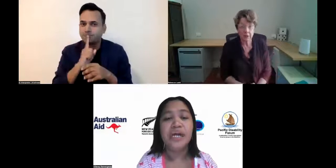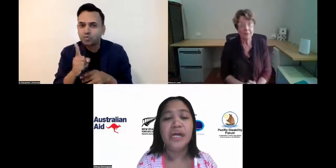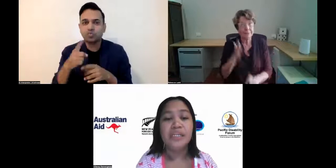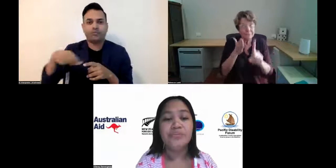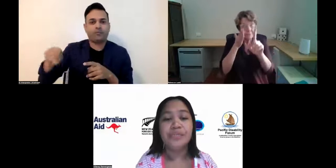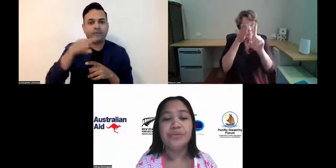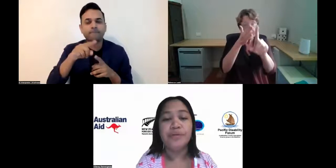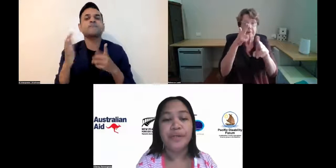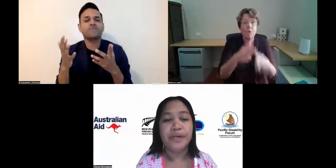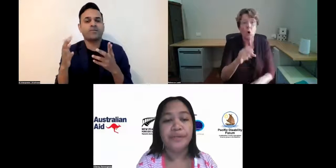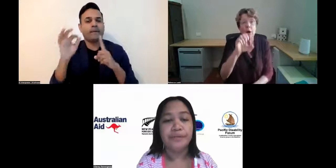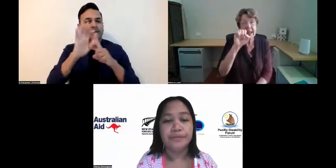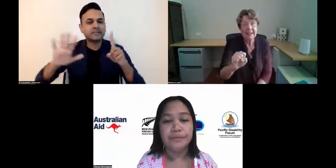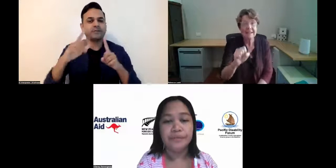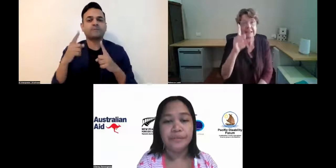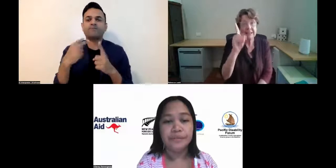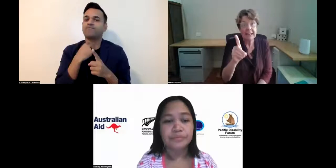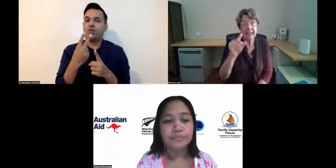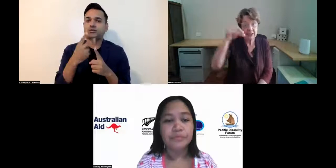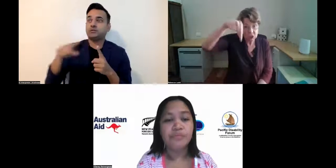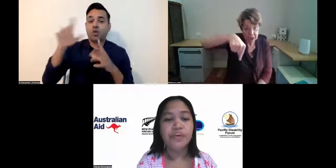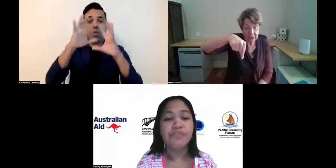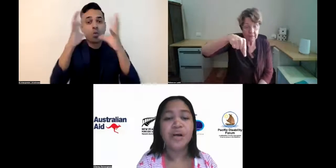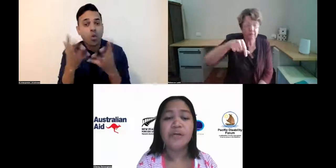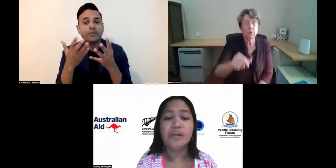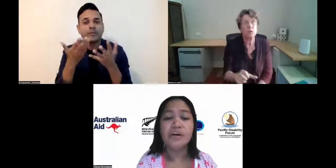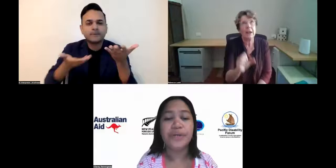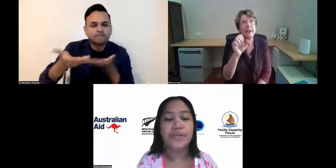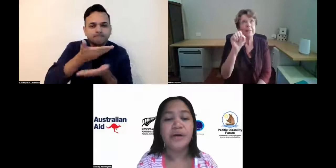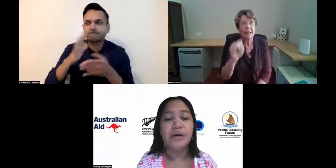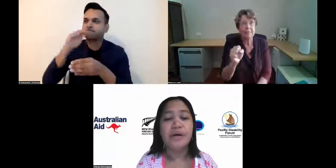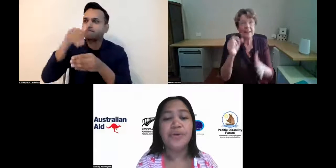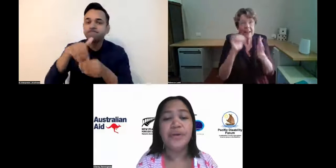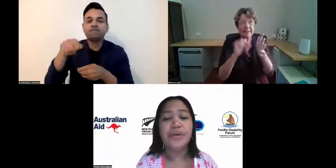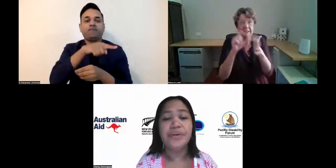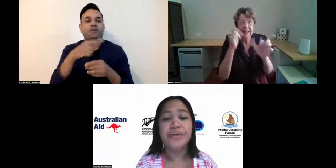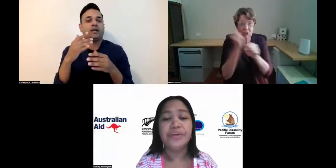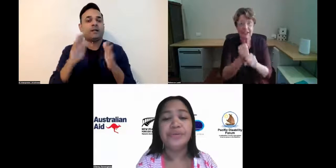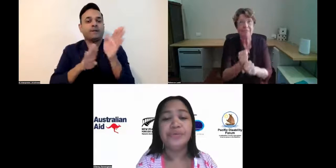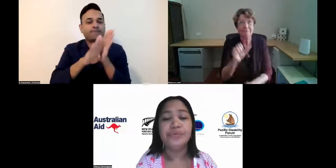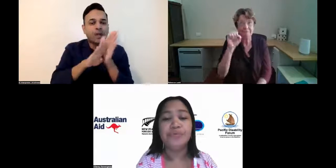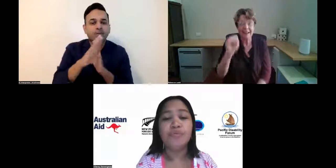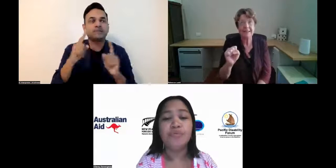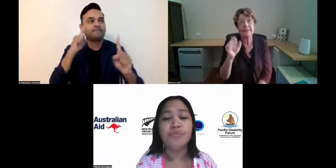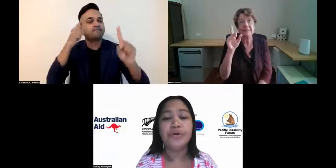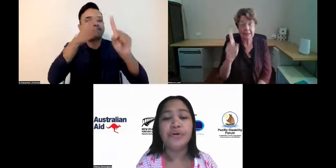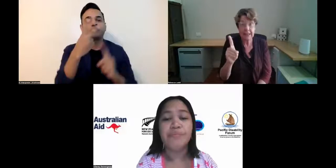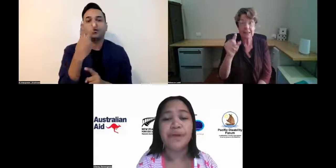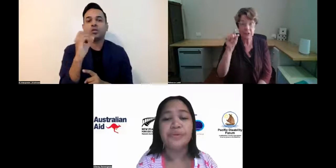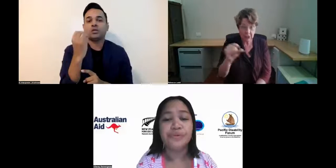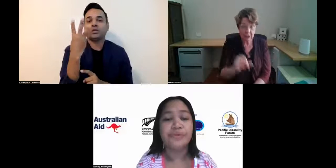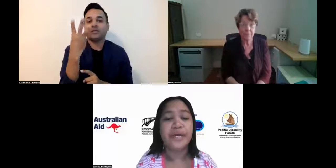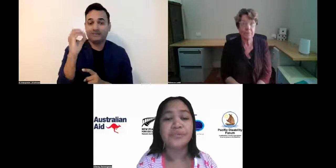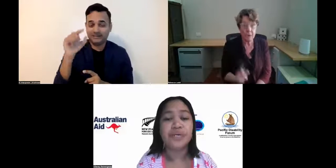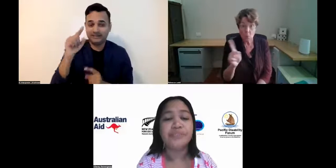Development, leaving no one behind. We have come a long way, but we are here to do more and better